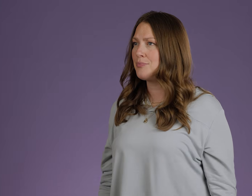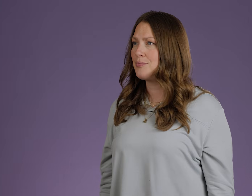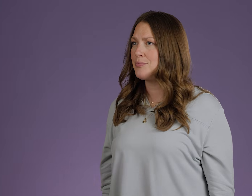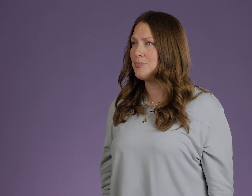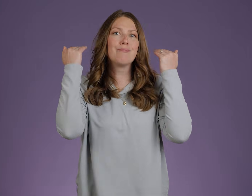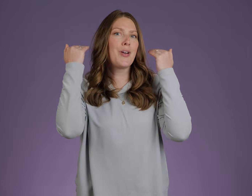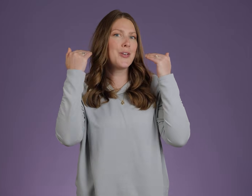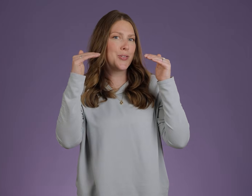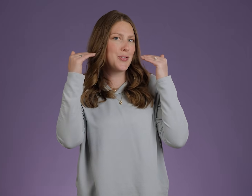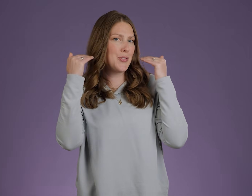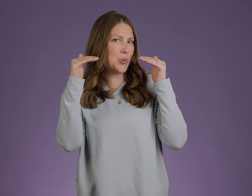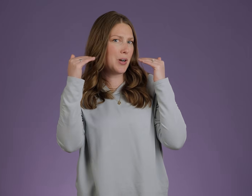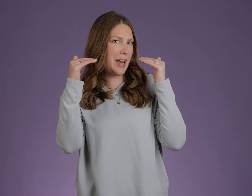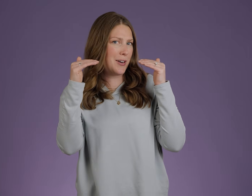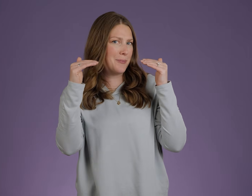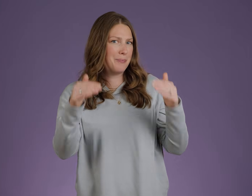stops. Short hair.